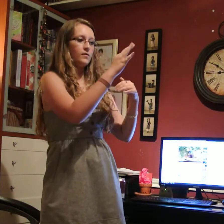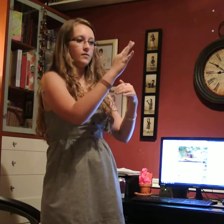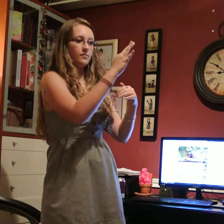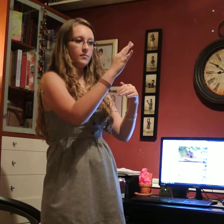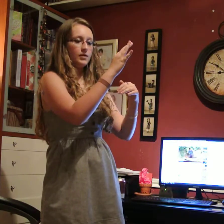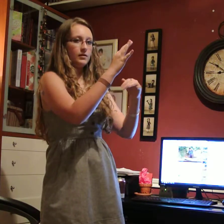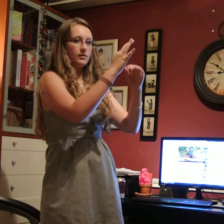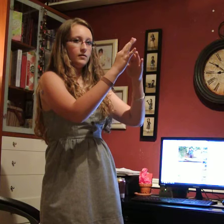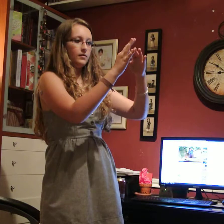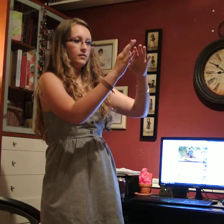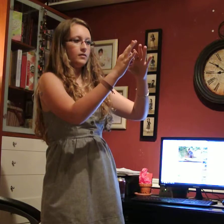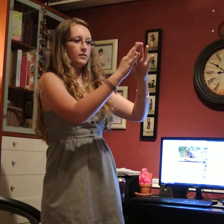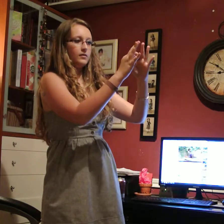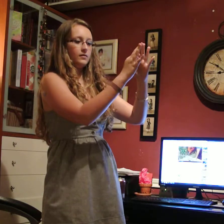do is fix it off.